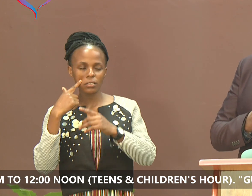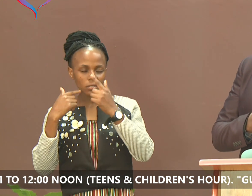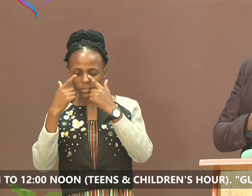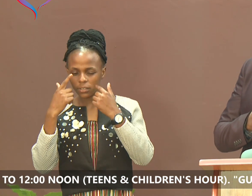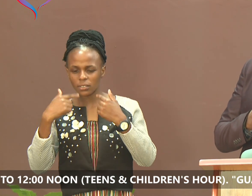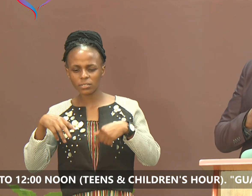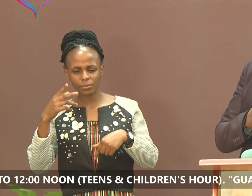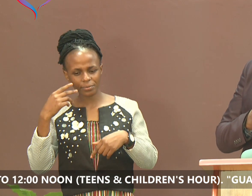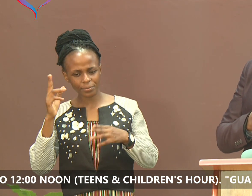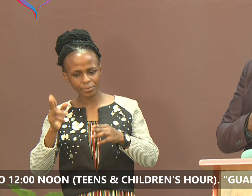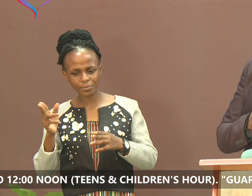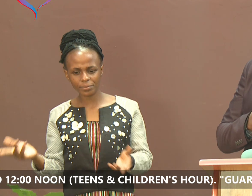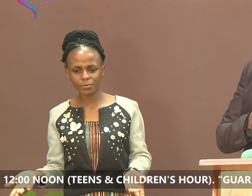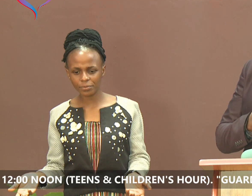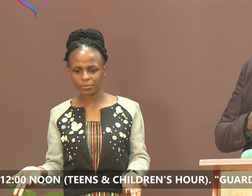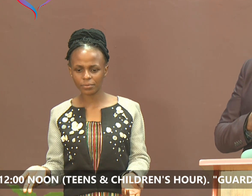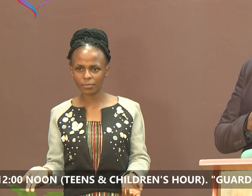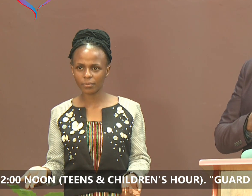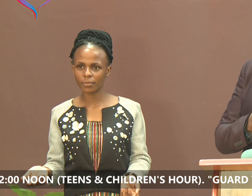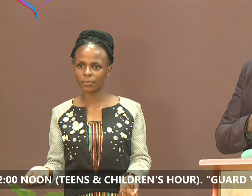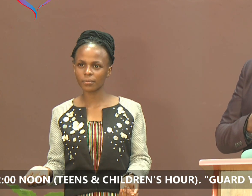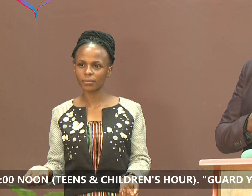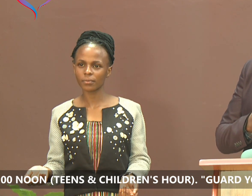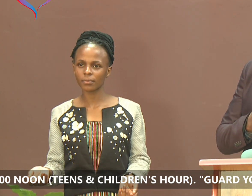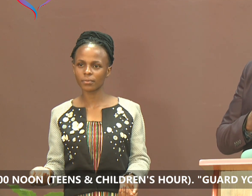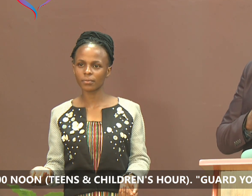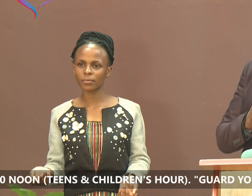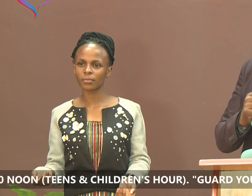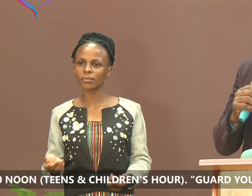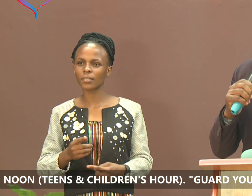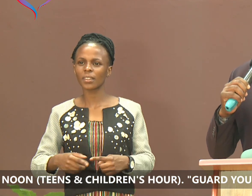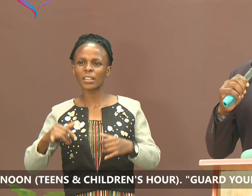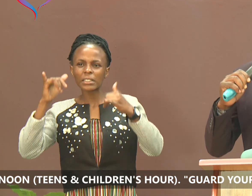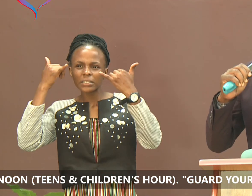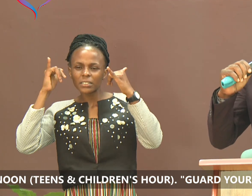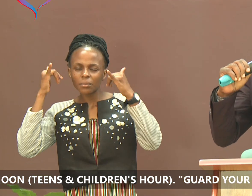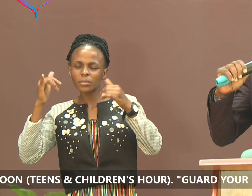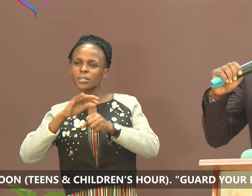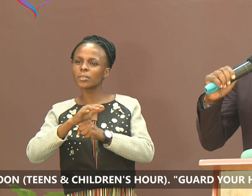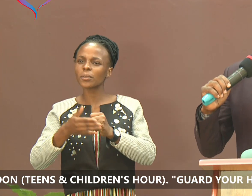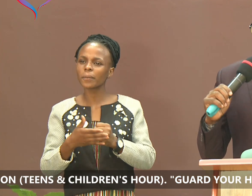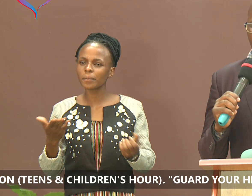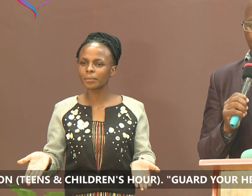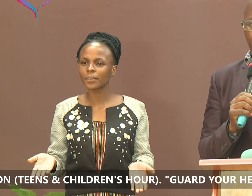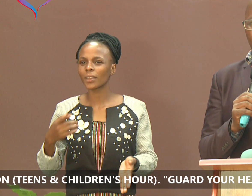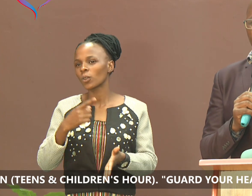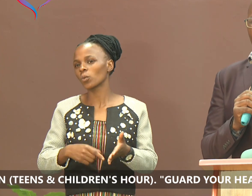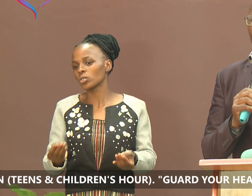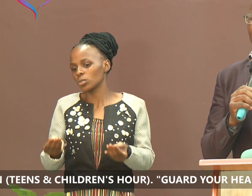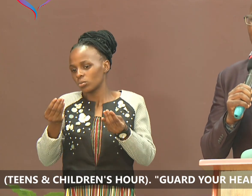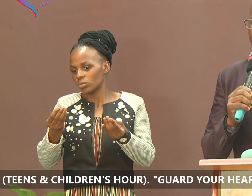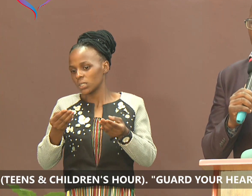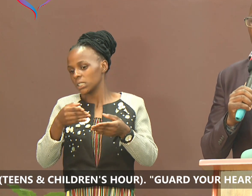nnyo, ne waliwo emiranga ebiwoobe, ne tugamba buli omu n'agamba. Otegeera kyeggamba nti okola ekintu ky'okola kya bulijjo